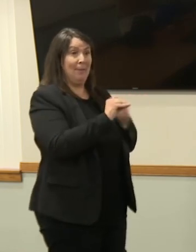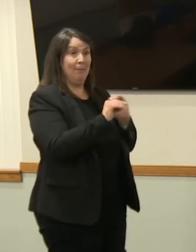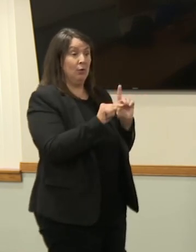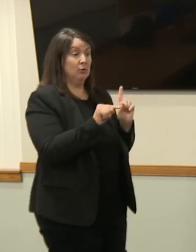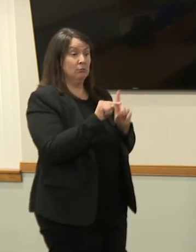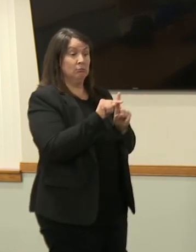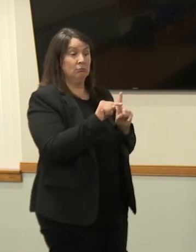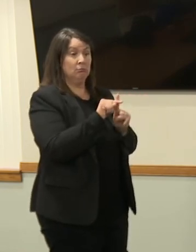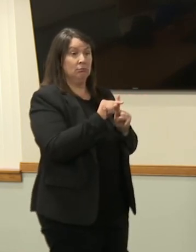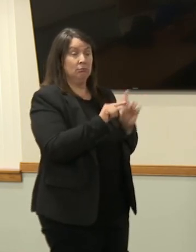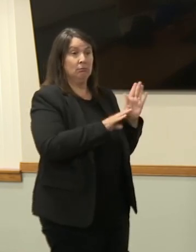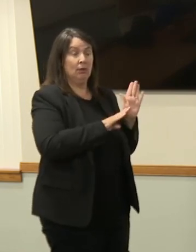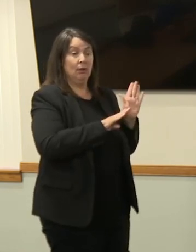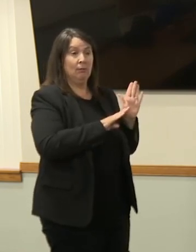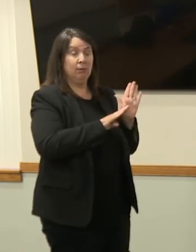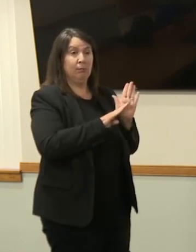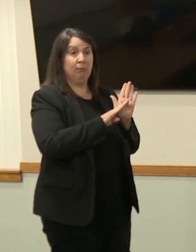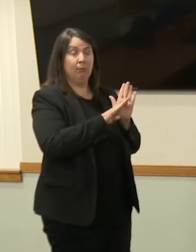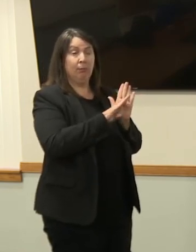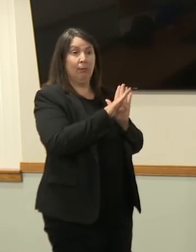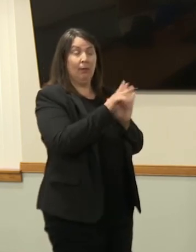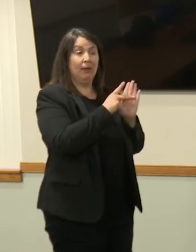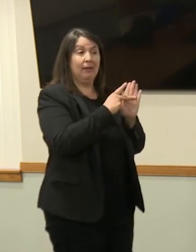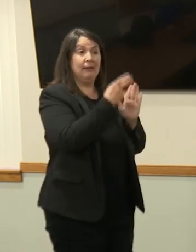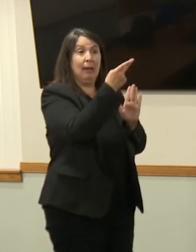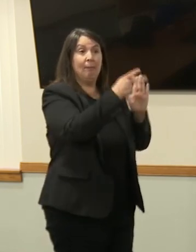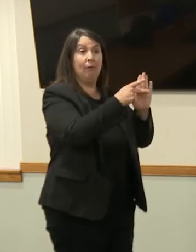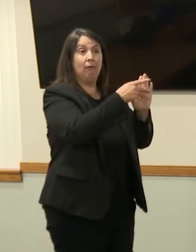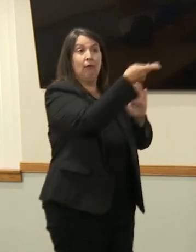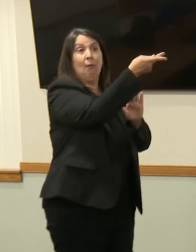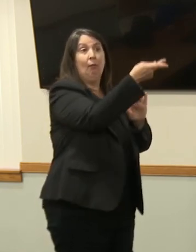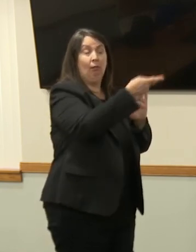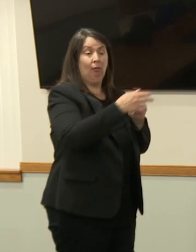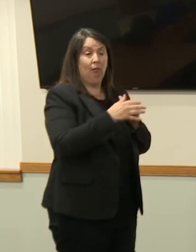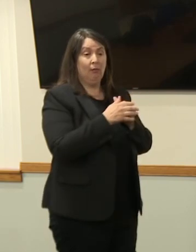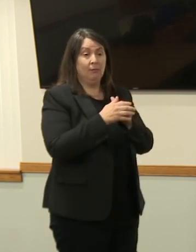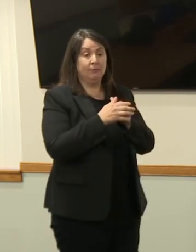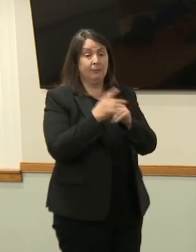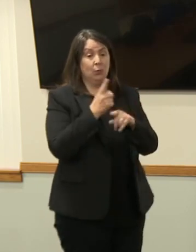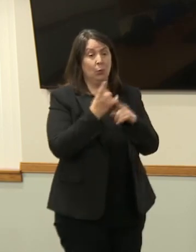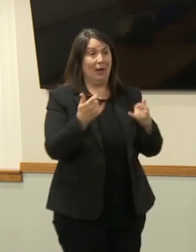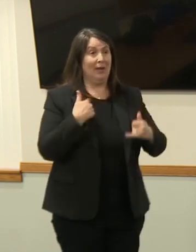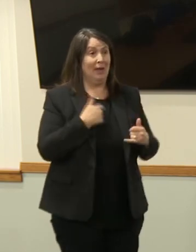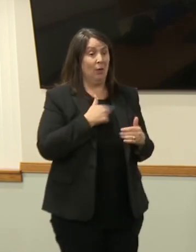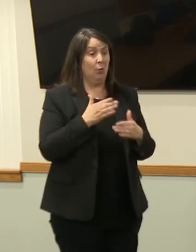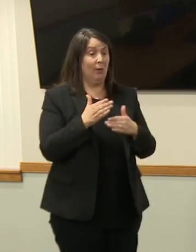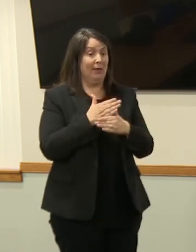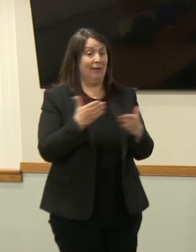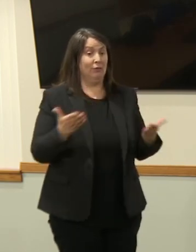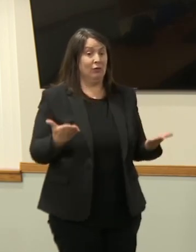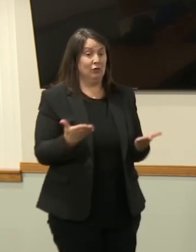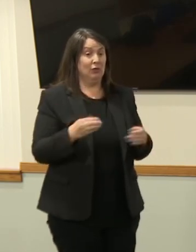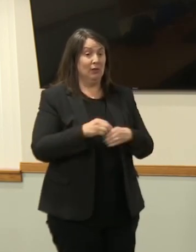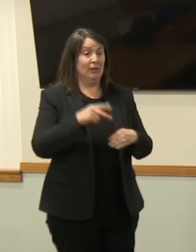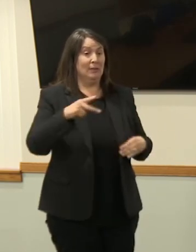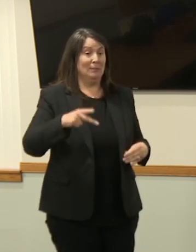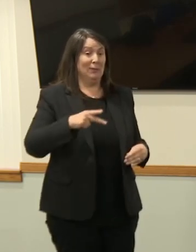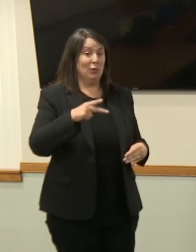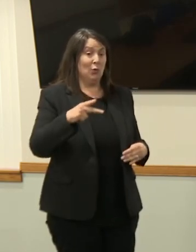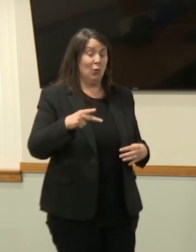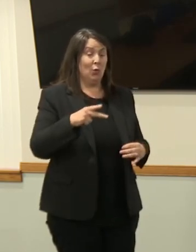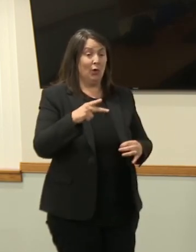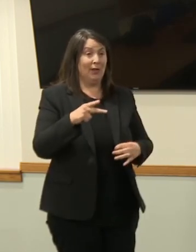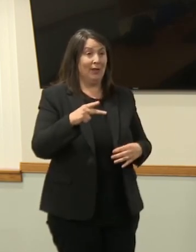just growing, almost doubling in essence. Right now, we've averaged here locally in Peoria County,